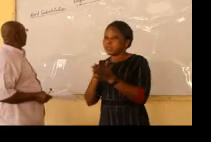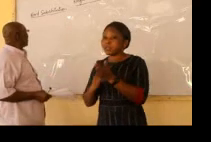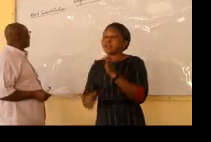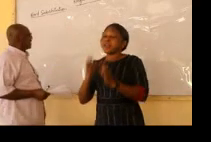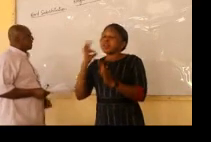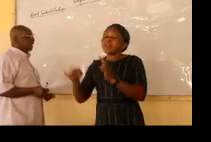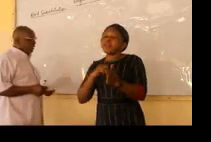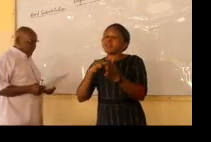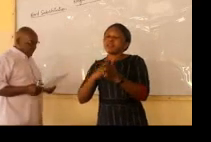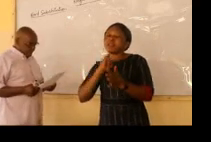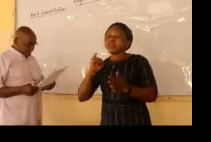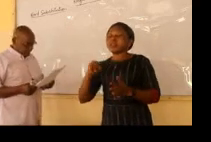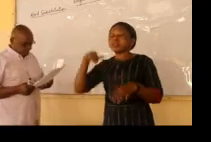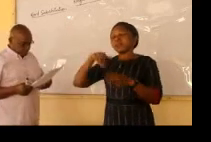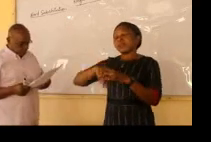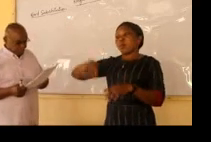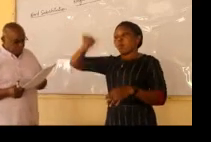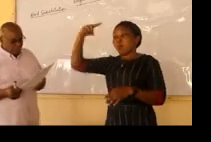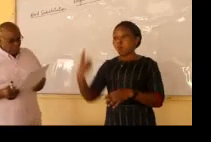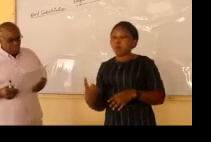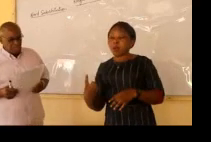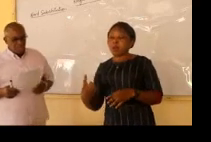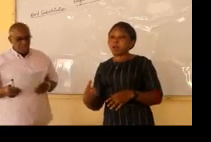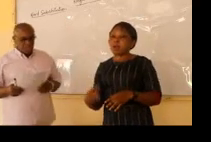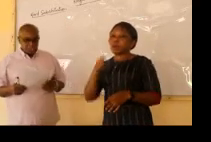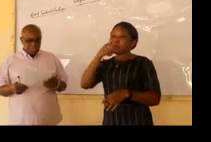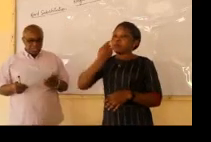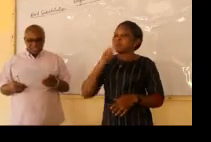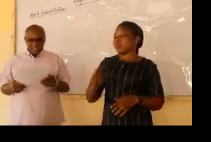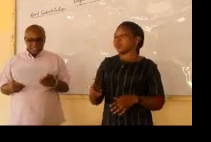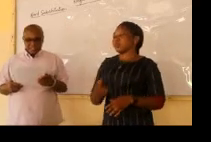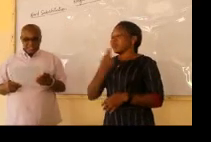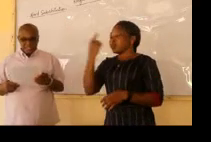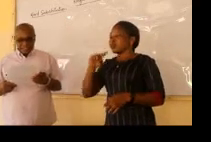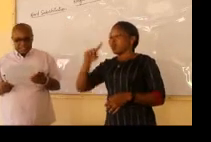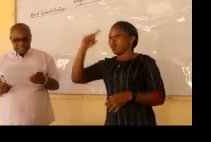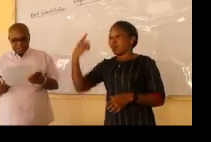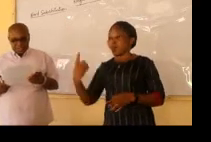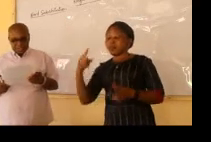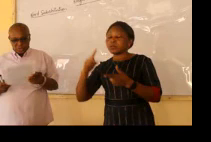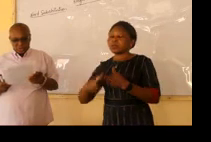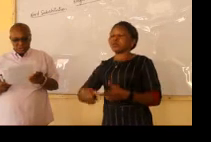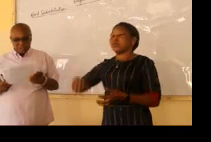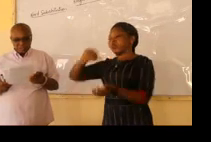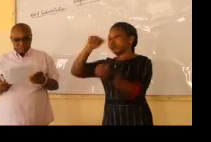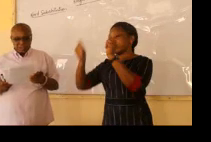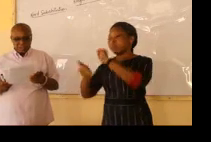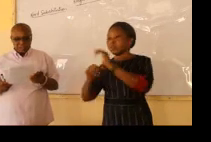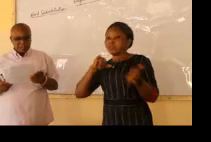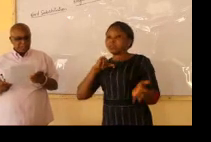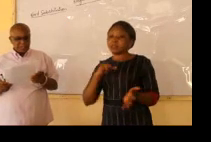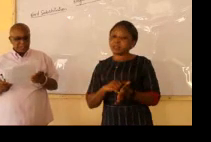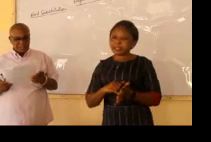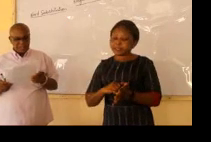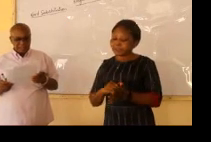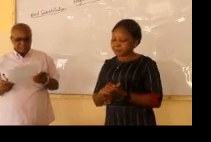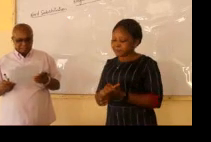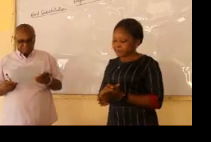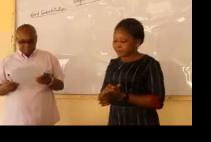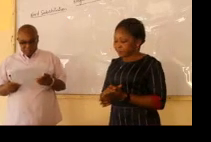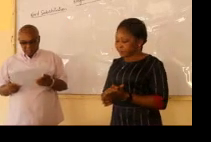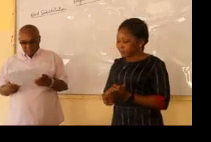is in singular form, you must use the singular to replace